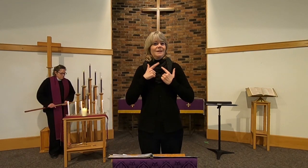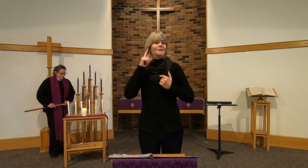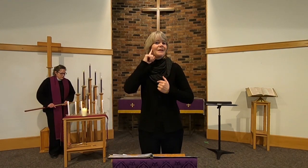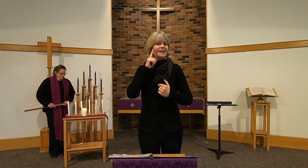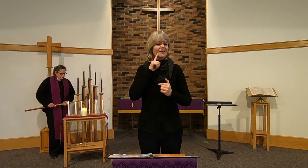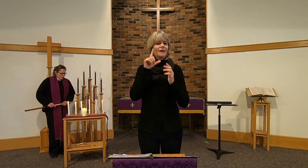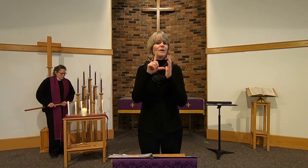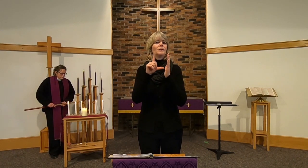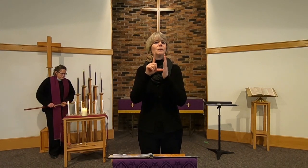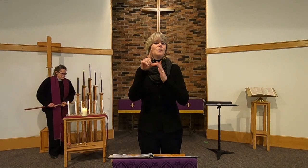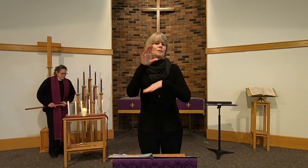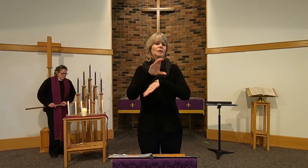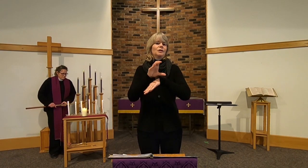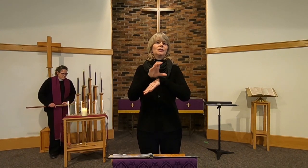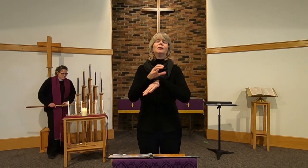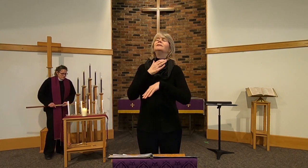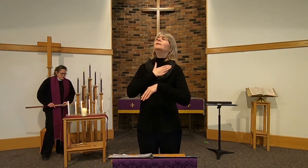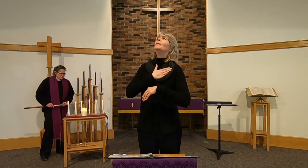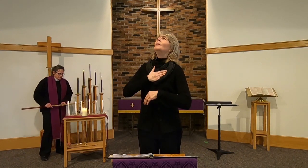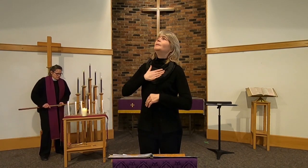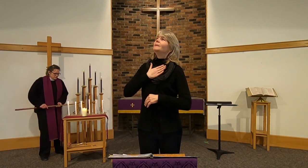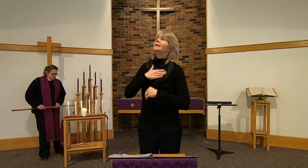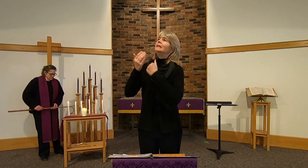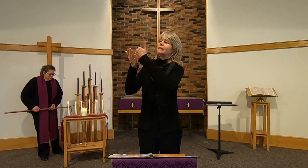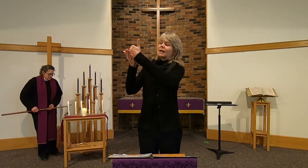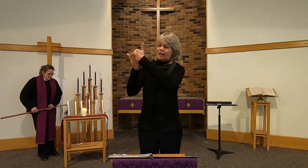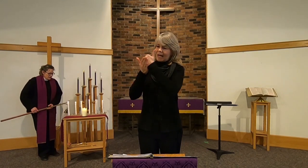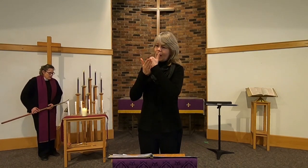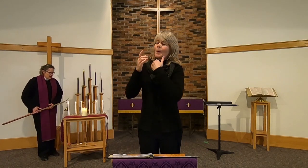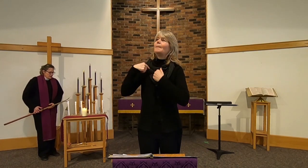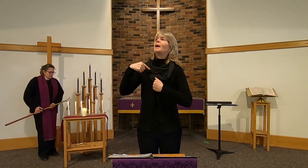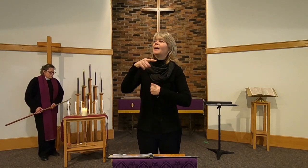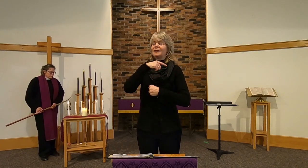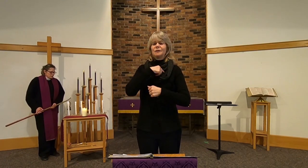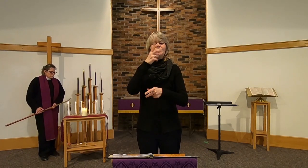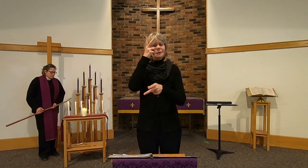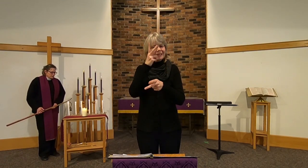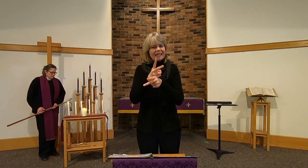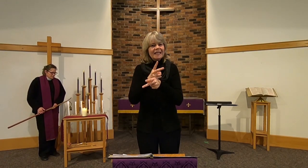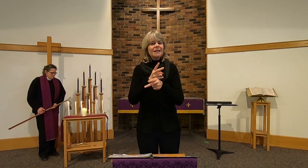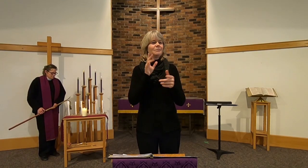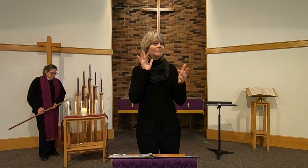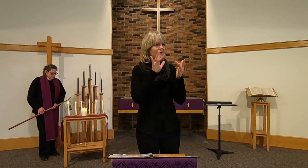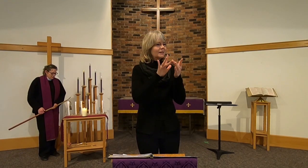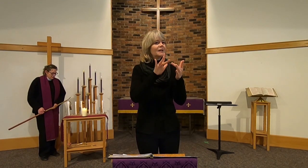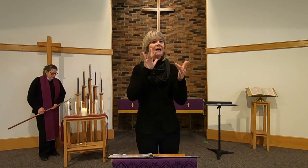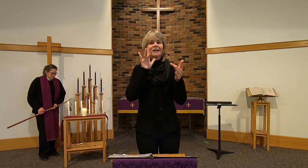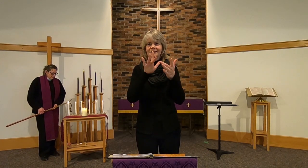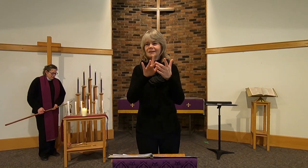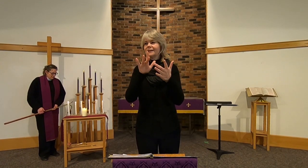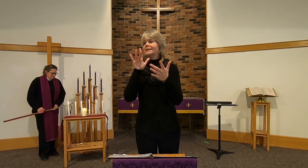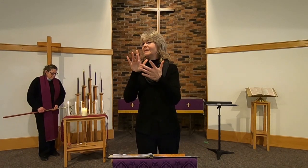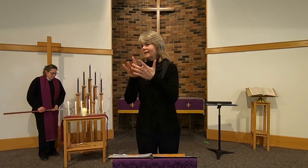God, help us be intentional to stay in touch with one another.